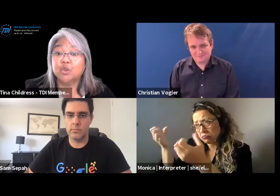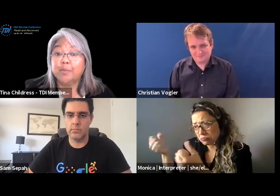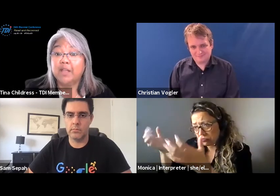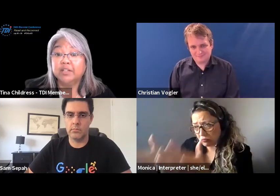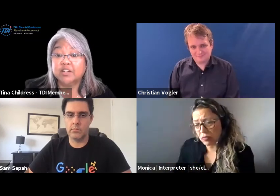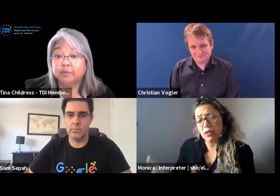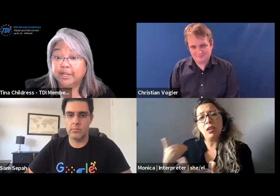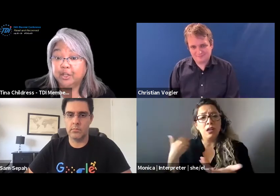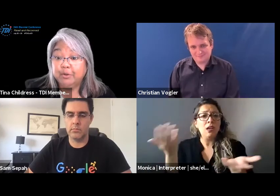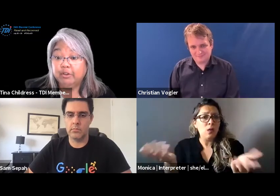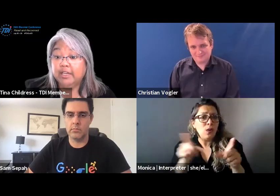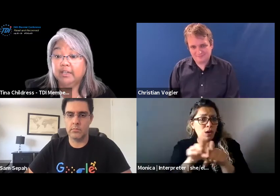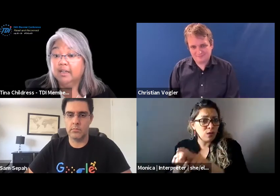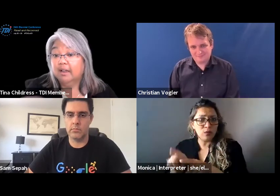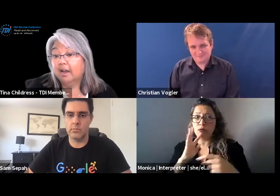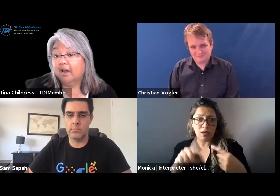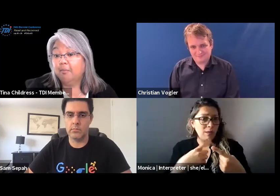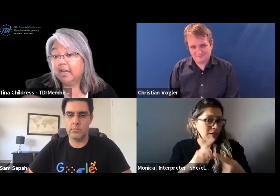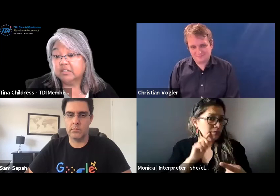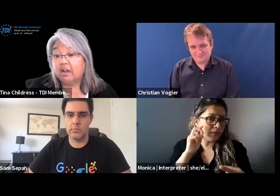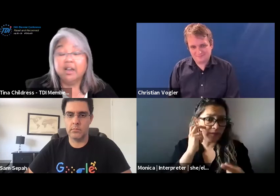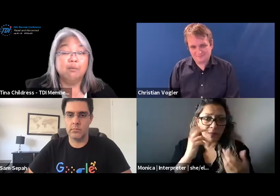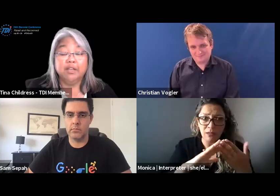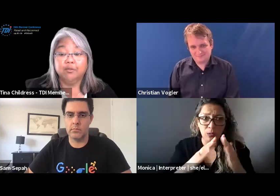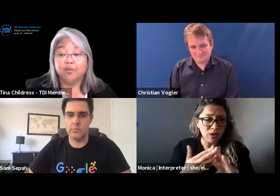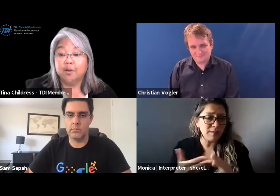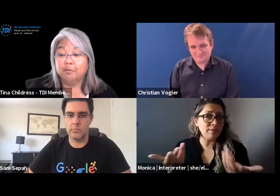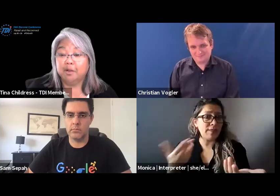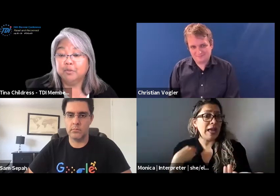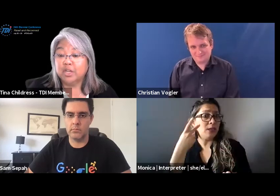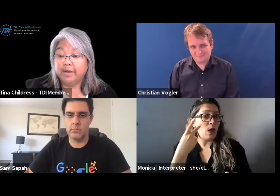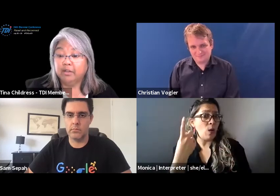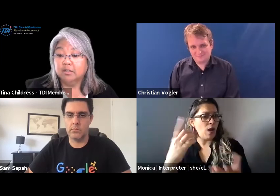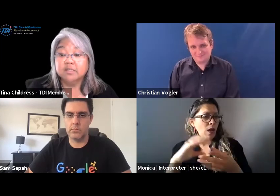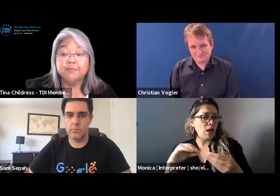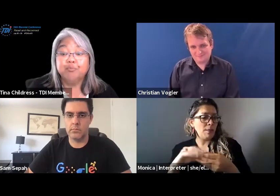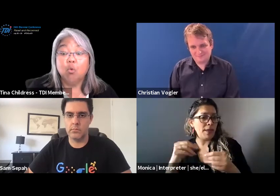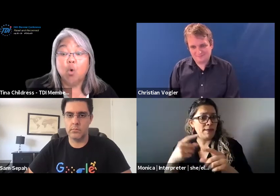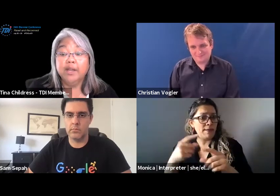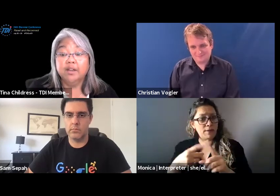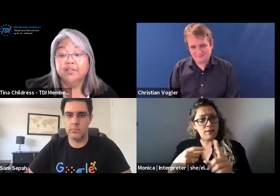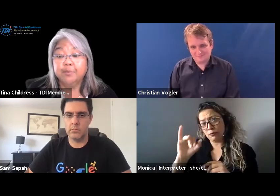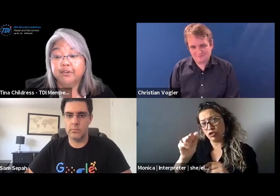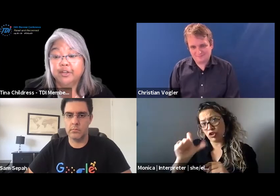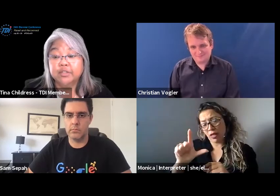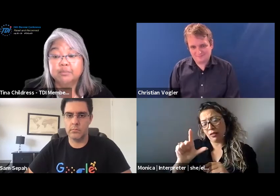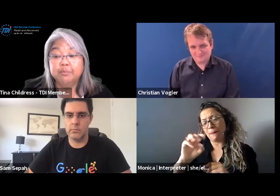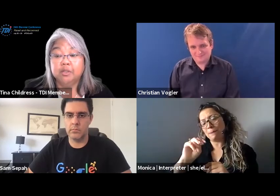also about the deafblind community. I saw a comment from Michelle Michaels. One of the barriers